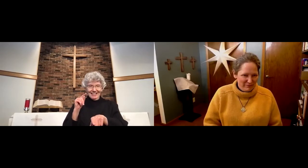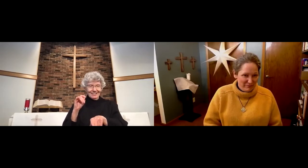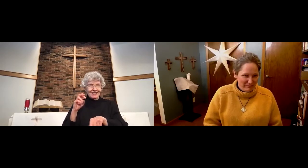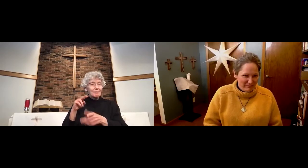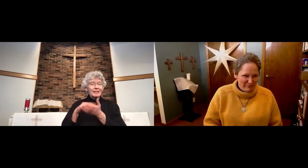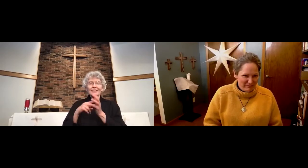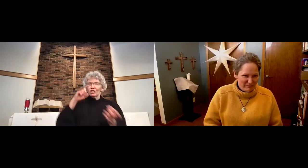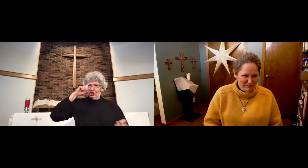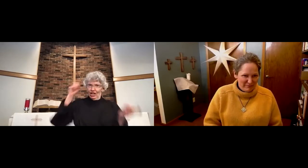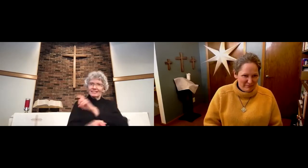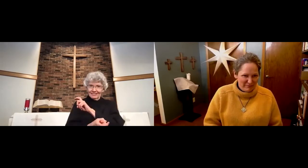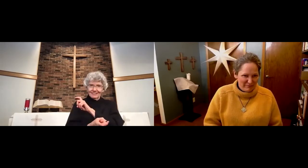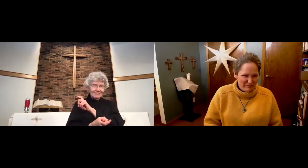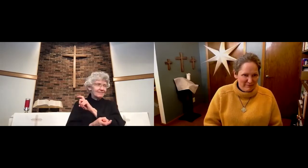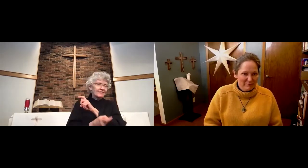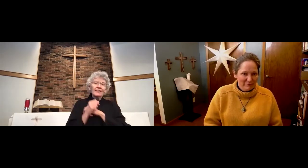Dorothy's saying, sure.